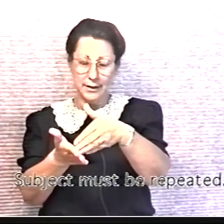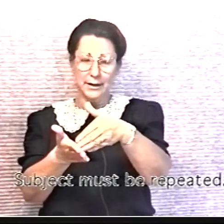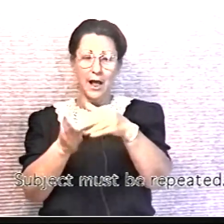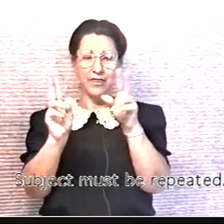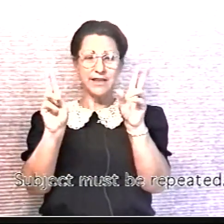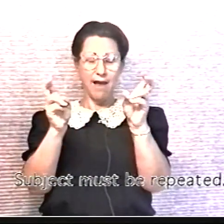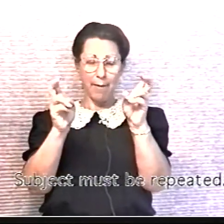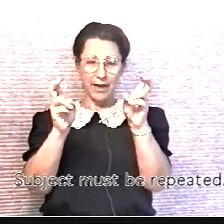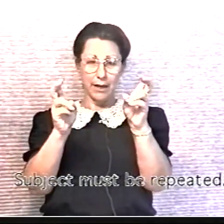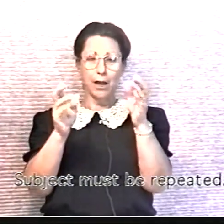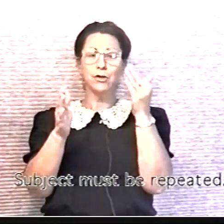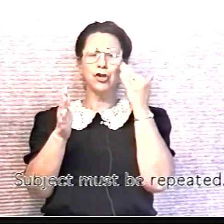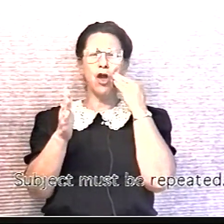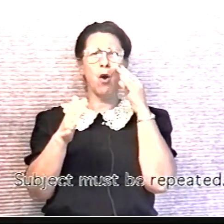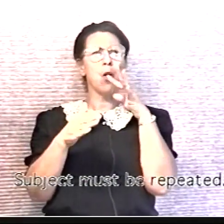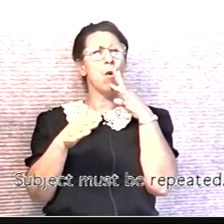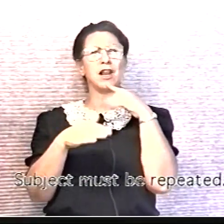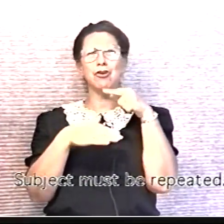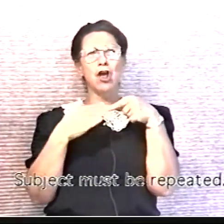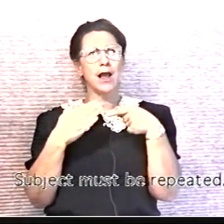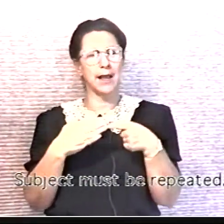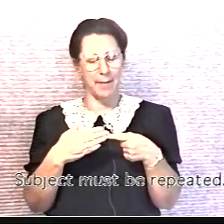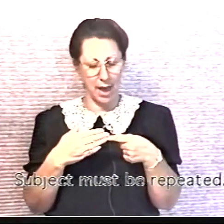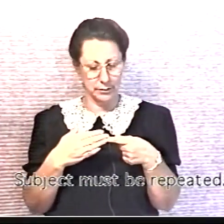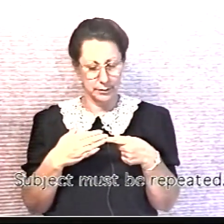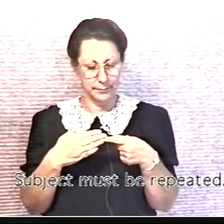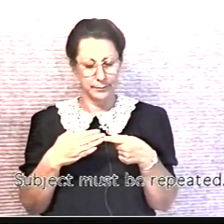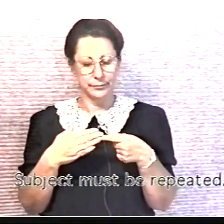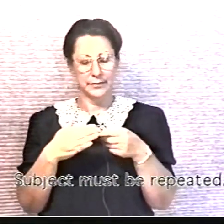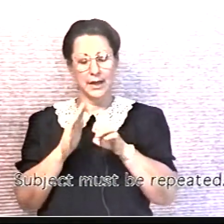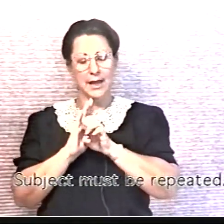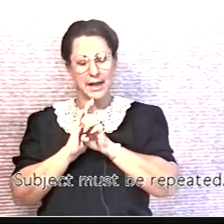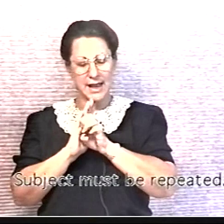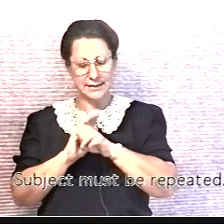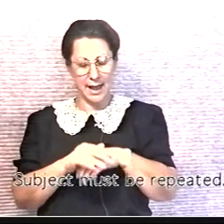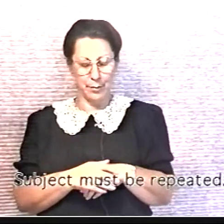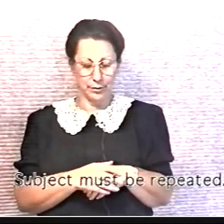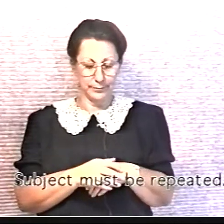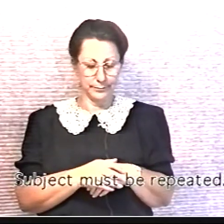the topic to know, what are you talking about? Example,